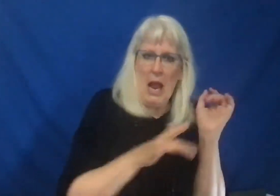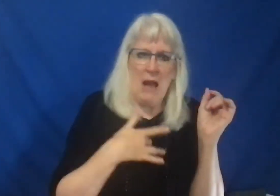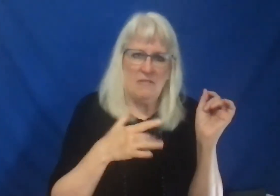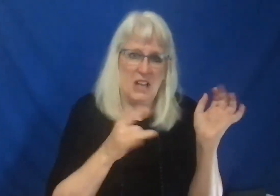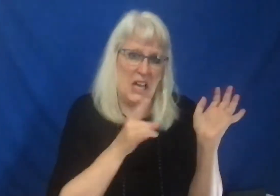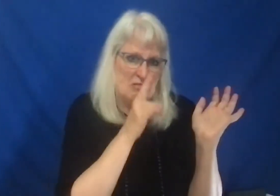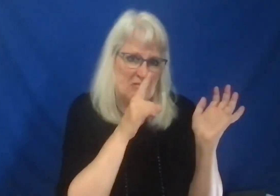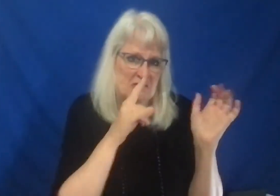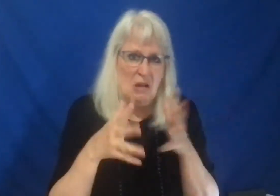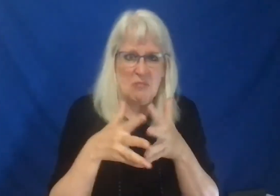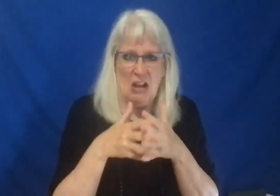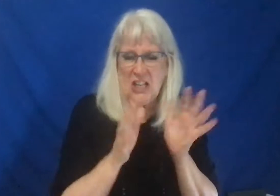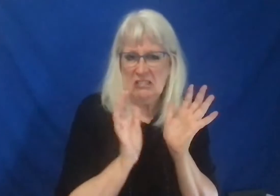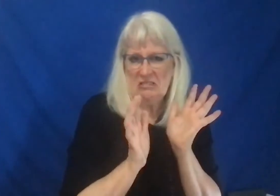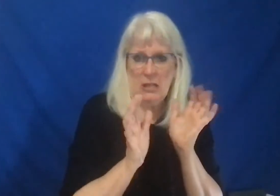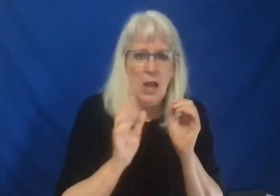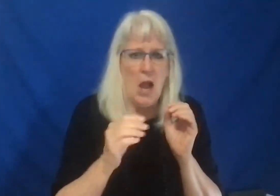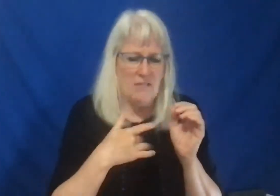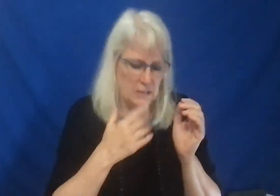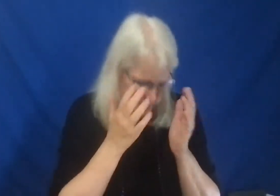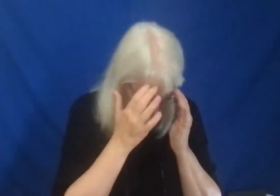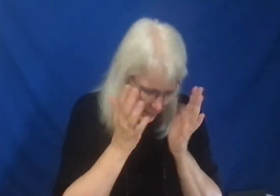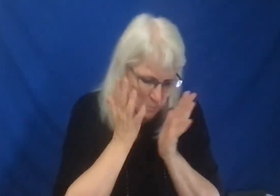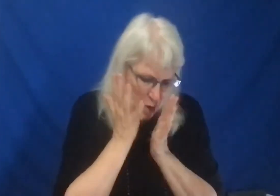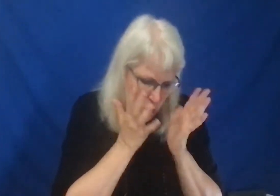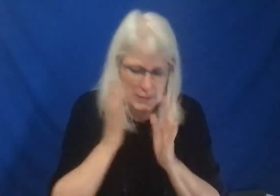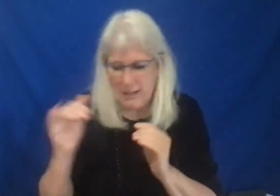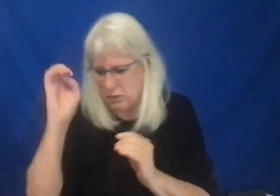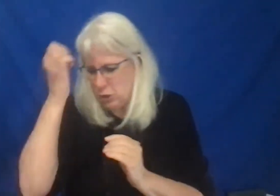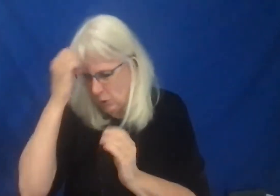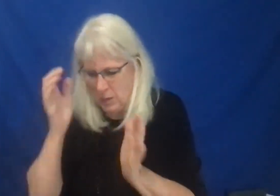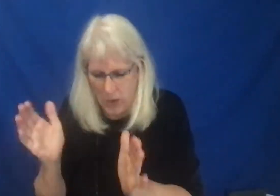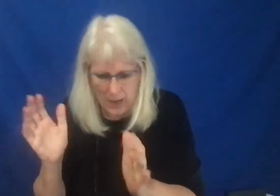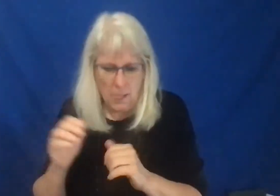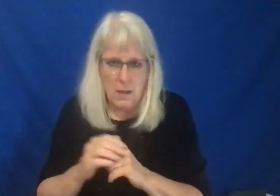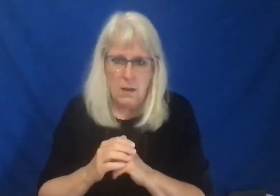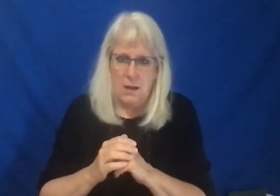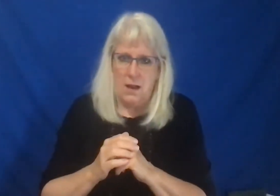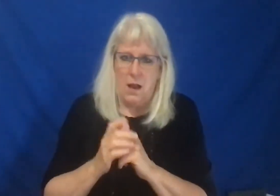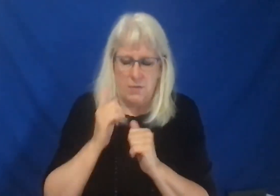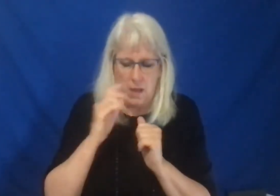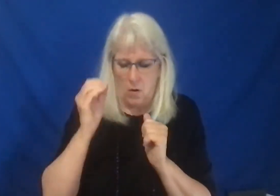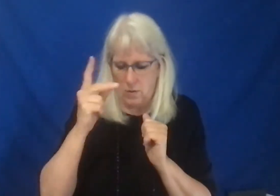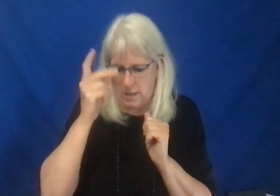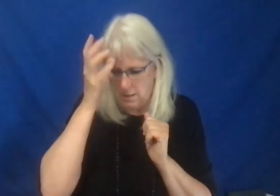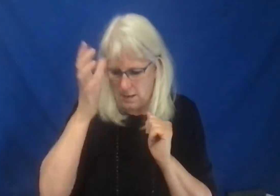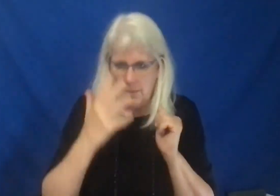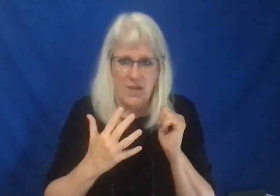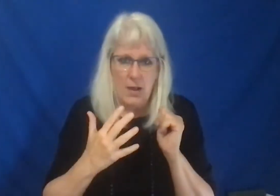know, and I shamed myself and I'm supposed to do things their way. And so I thought, okay, concept 5. And I just went to my husband and I said,